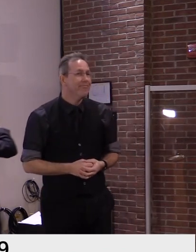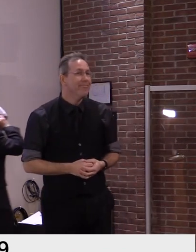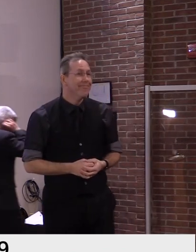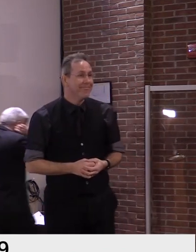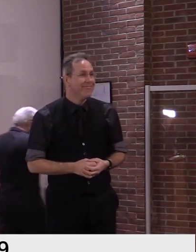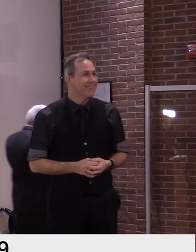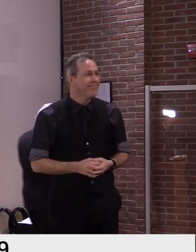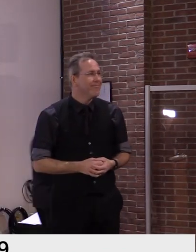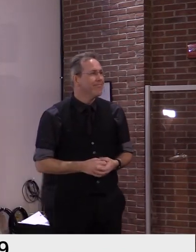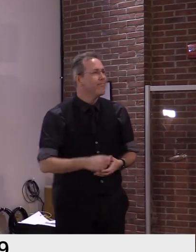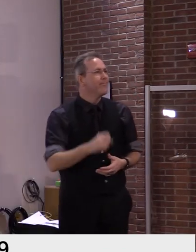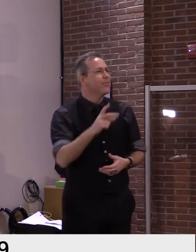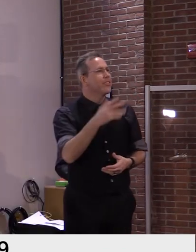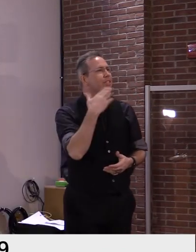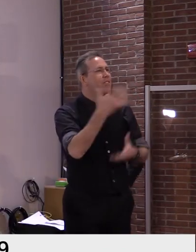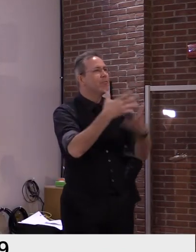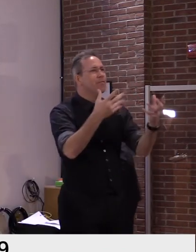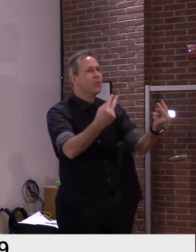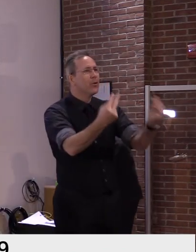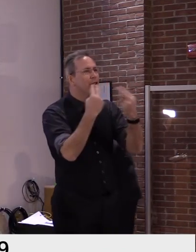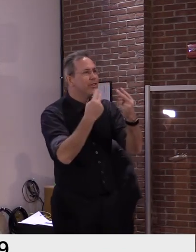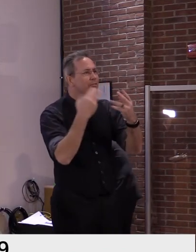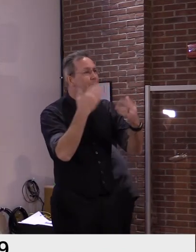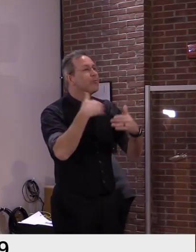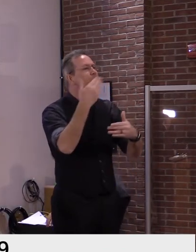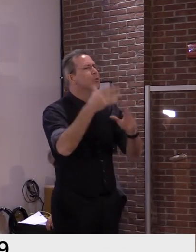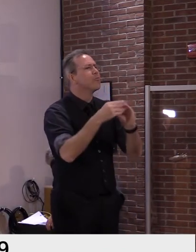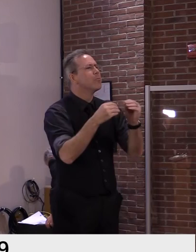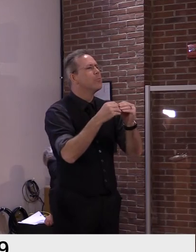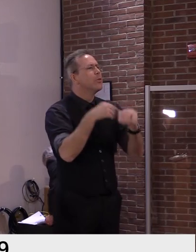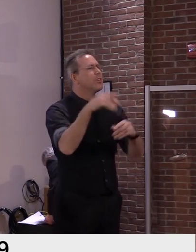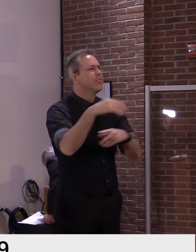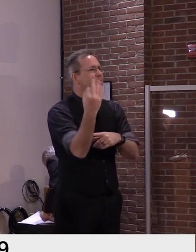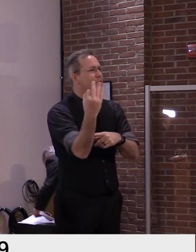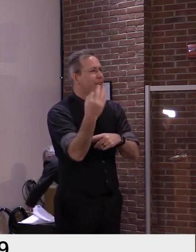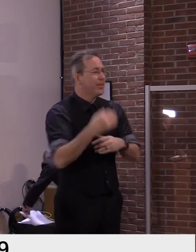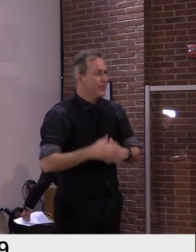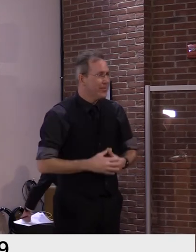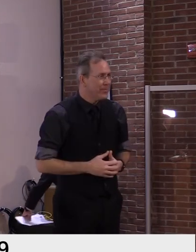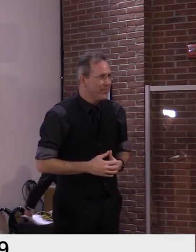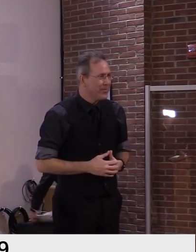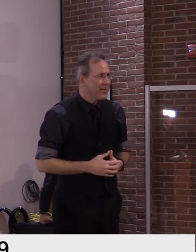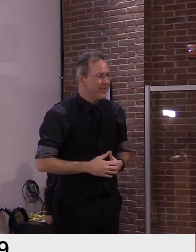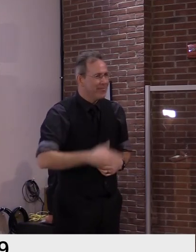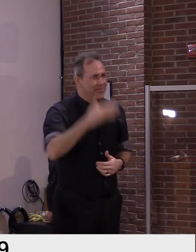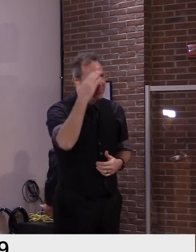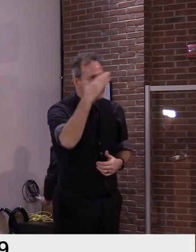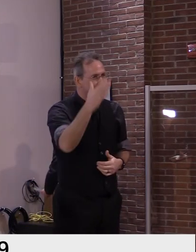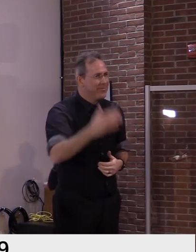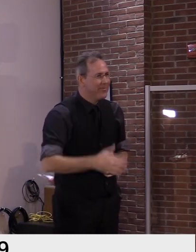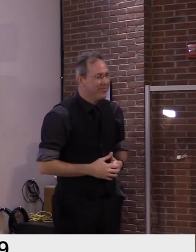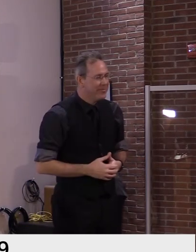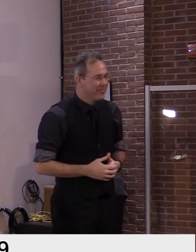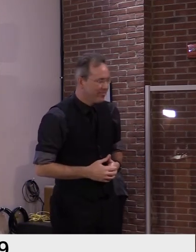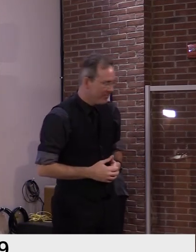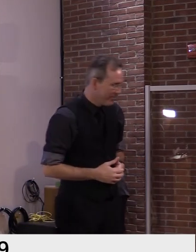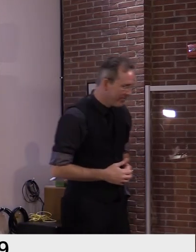Okay, thank you very much, and we'll be back with you on Friday. Thanks.